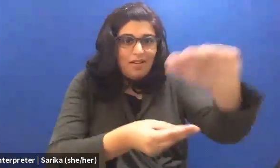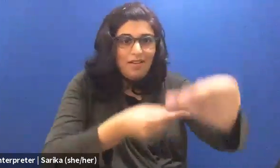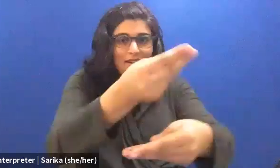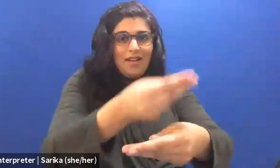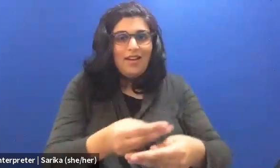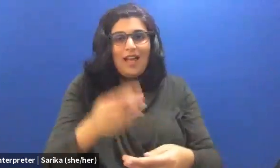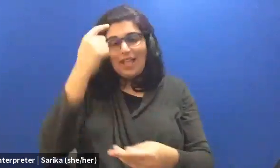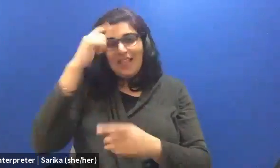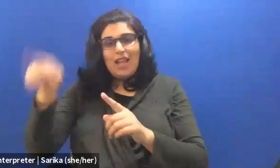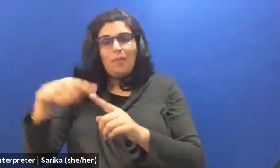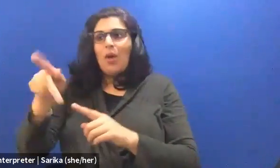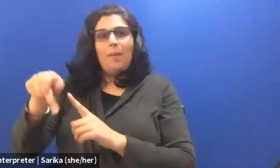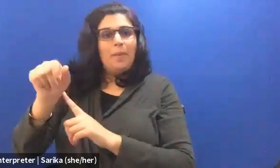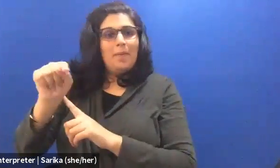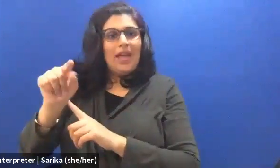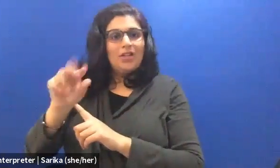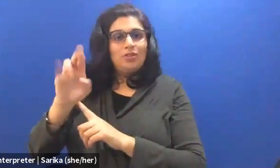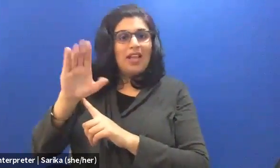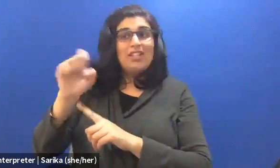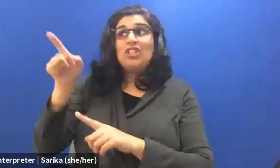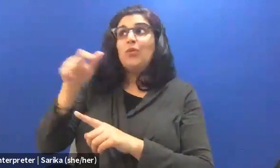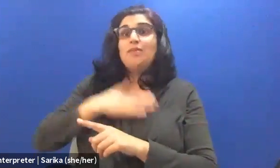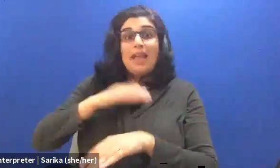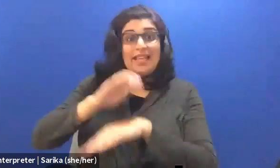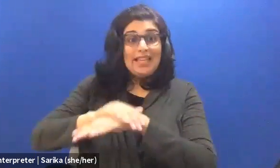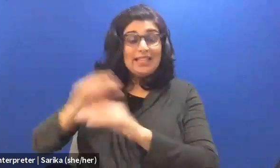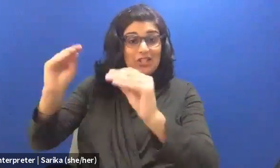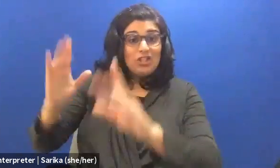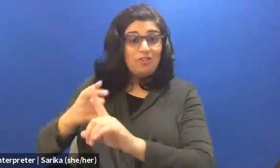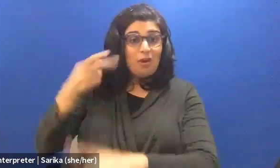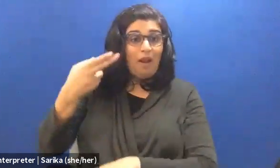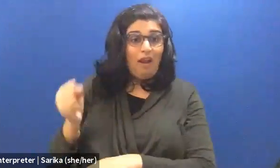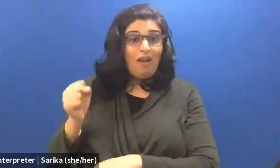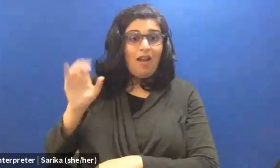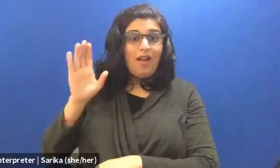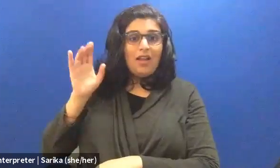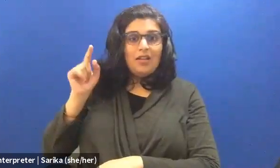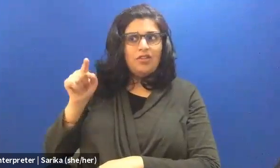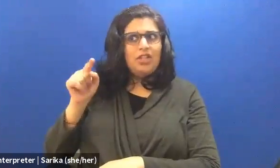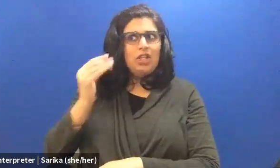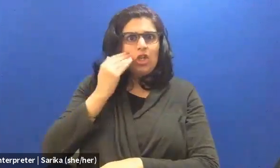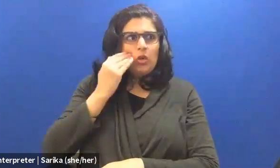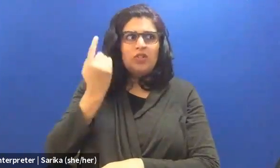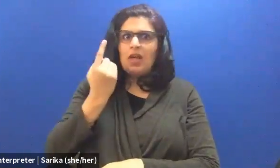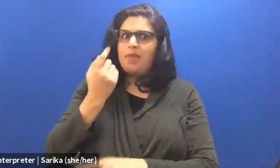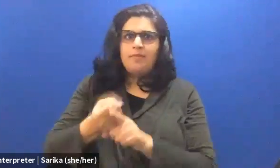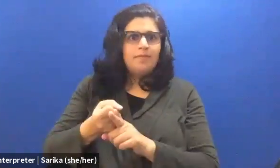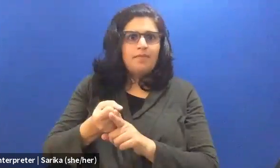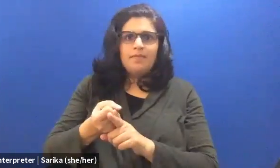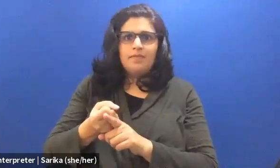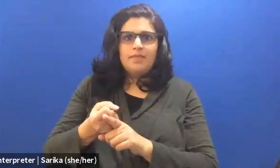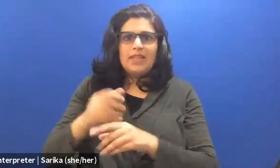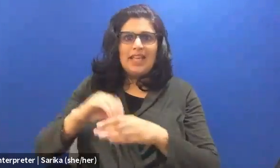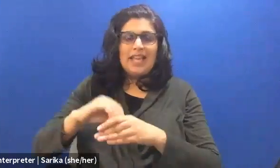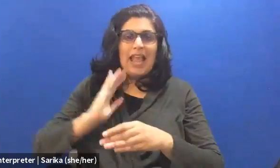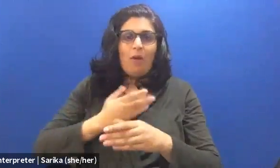was Grace, Pat Grace. She was my English teacher in high school, and her radar was up. She knew something was wrong in our family, and